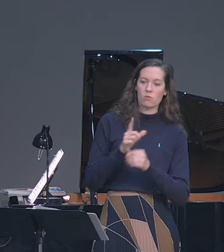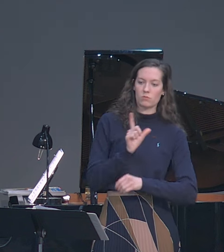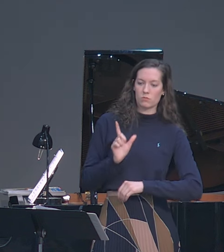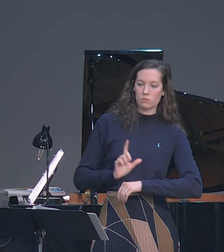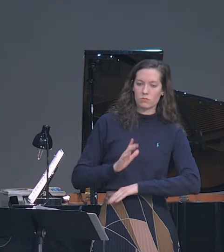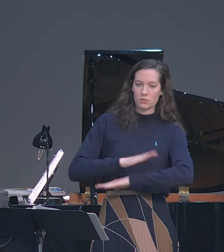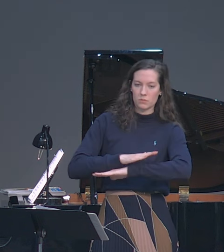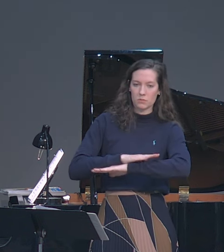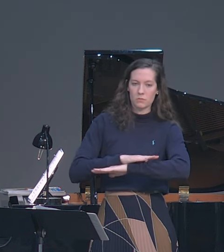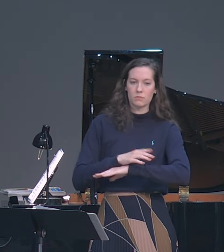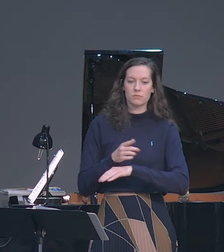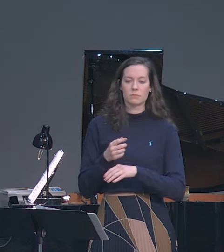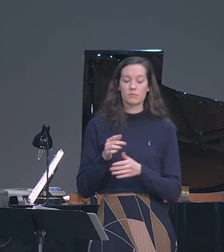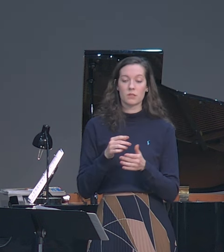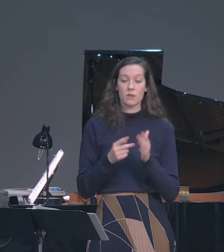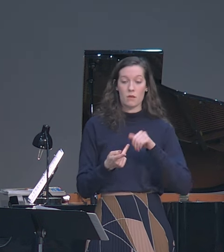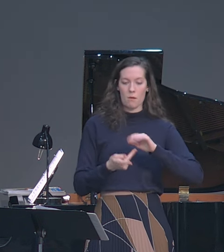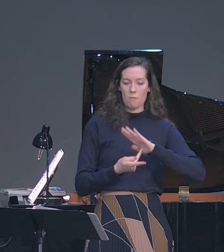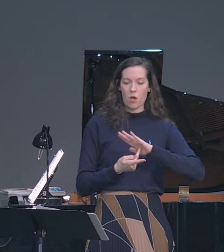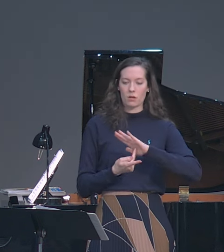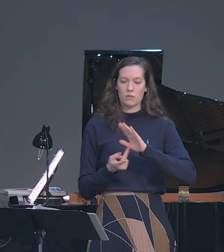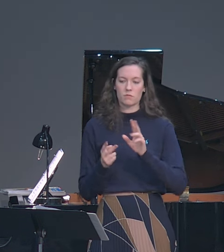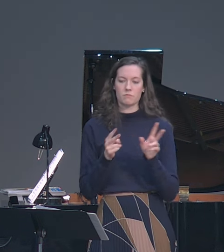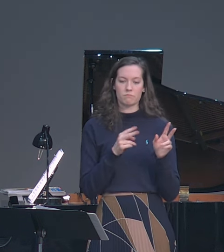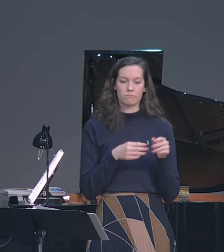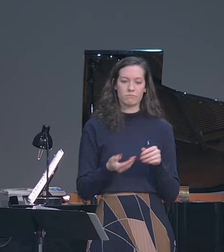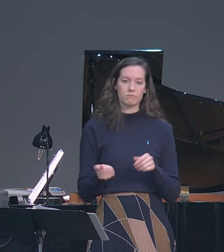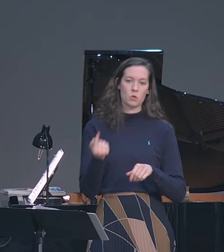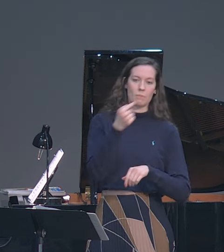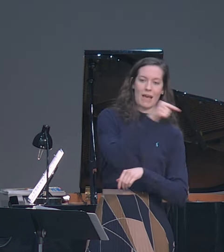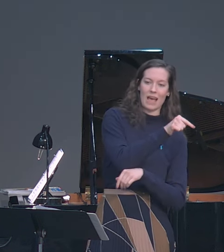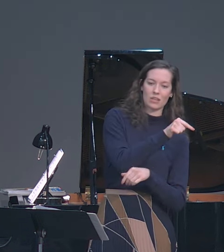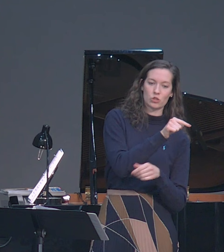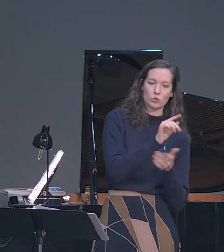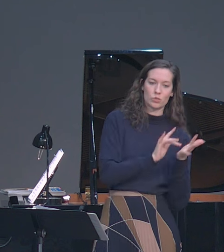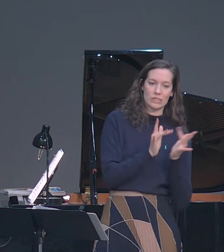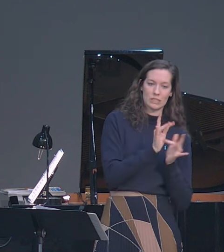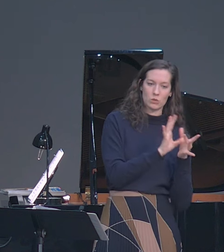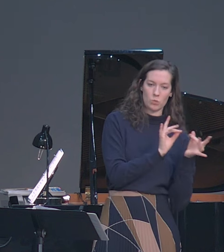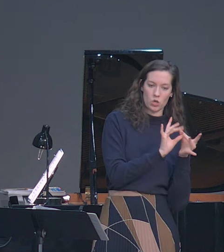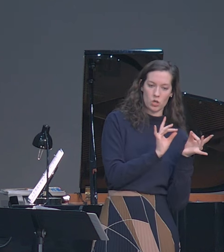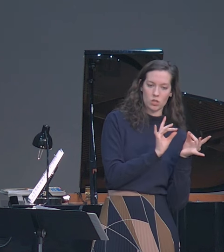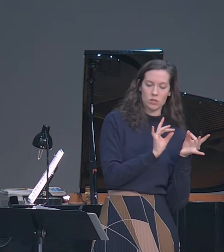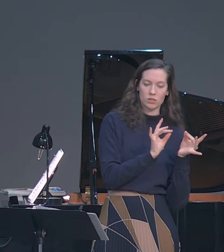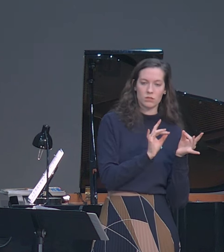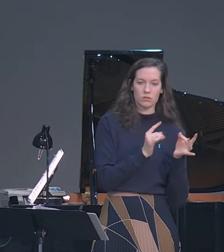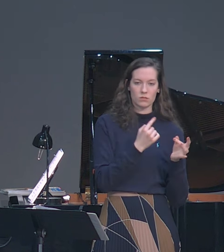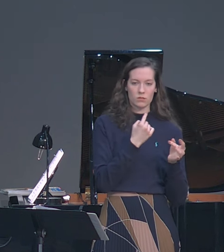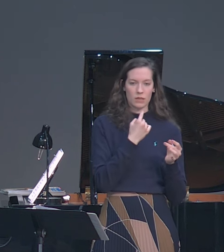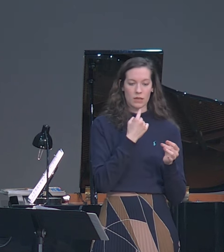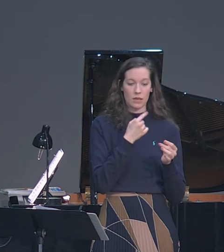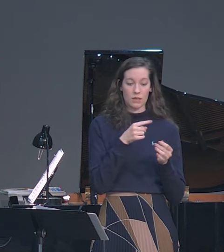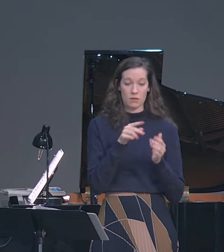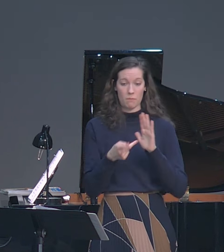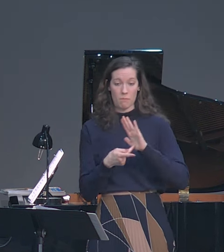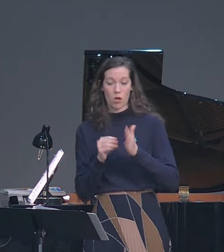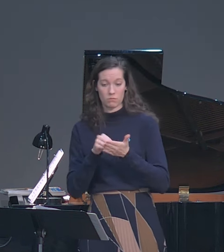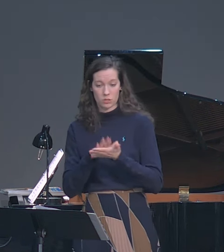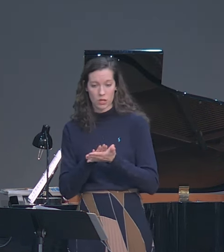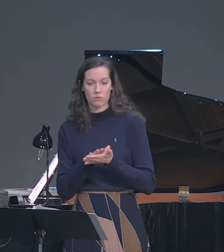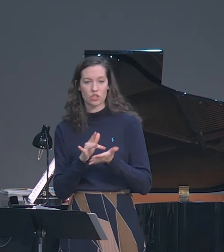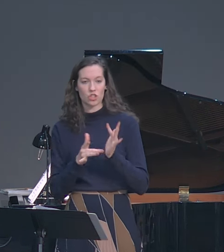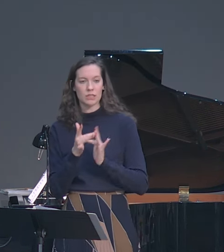he recounts Jesus' words, and he records that Jesus said, do this twice. Do this